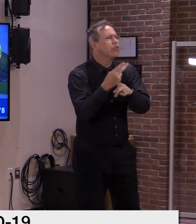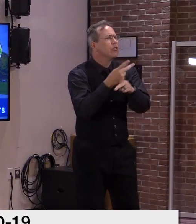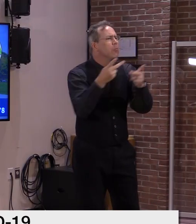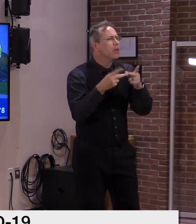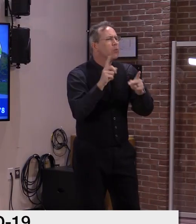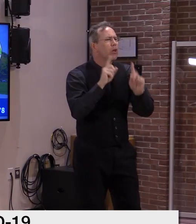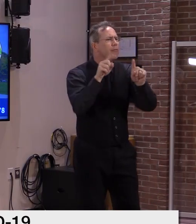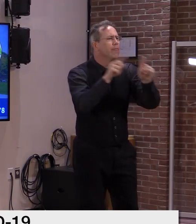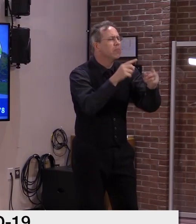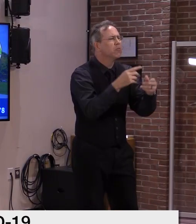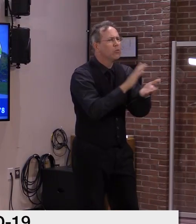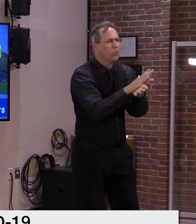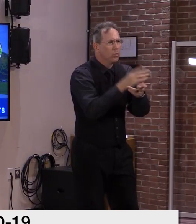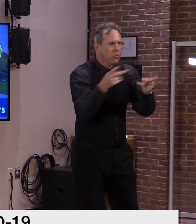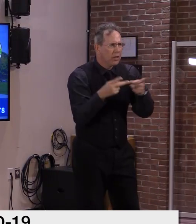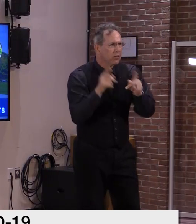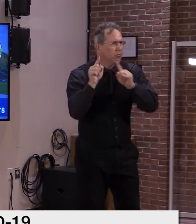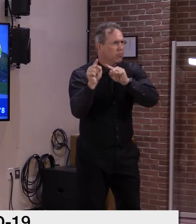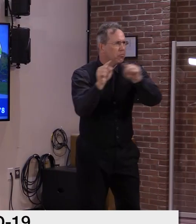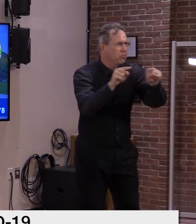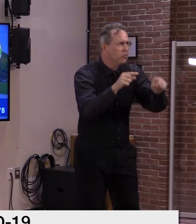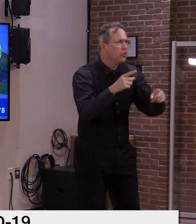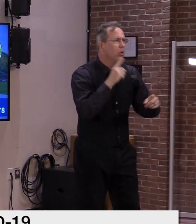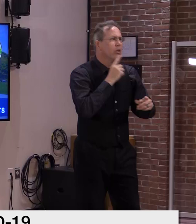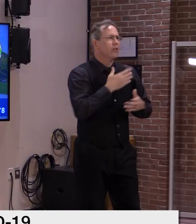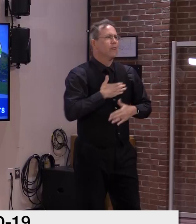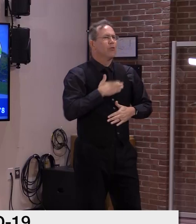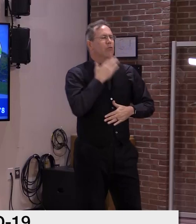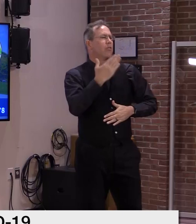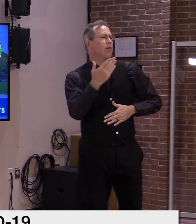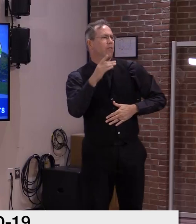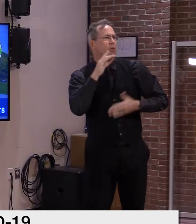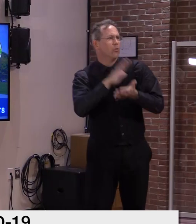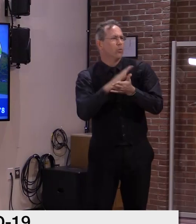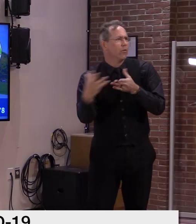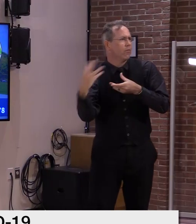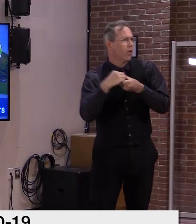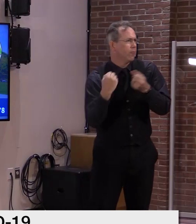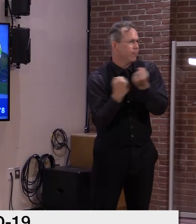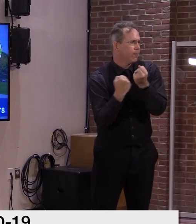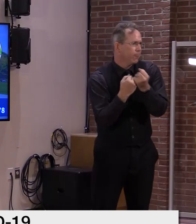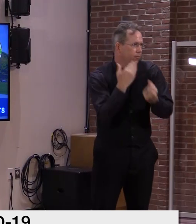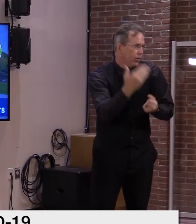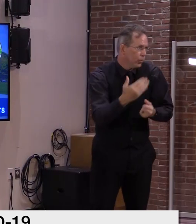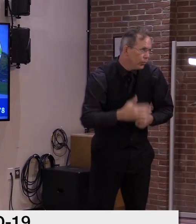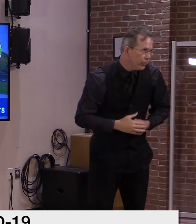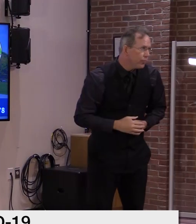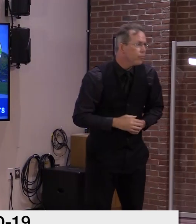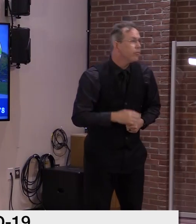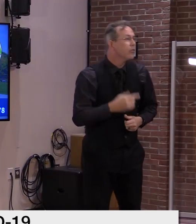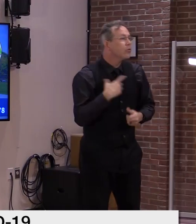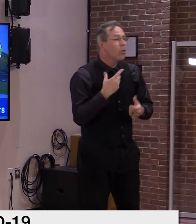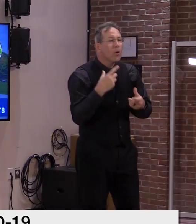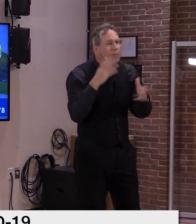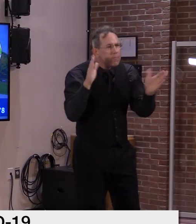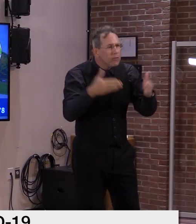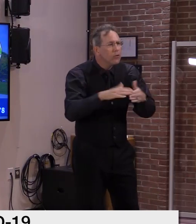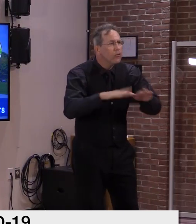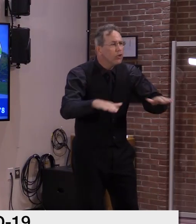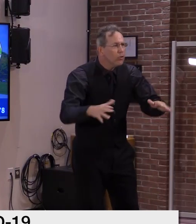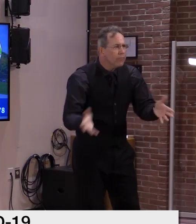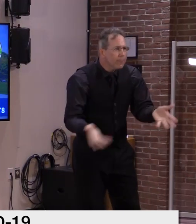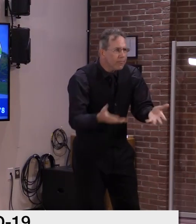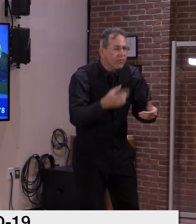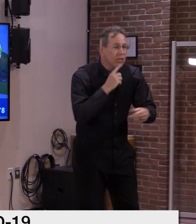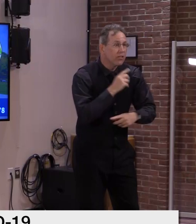very appreciative of their support. As a reminder, families with children in this age group will be eligible to go to any